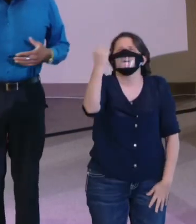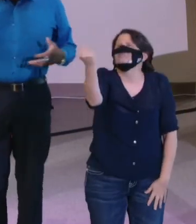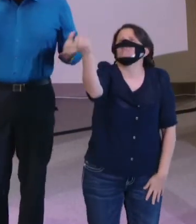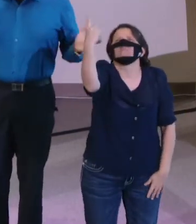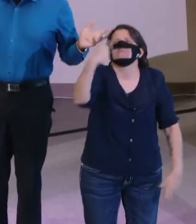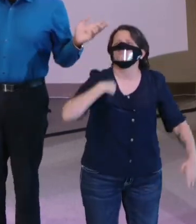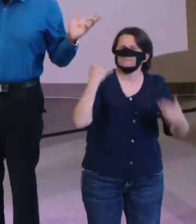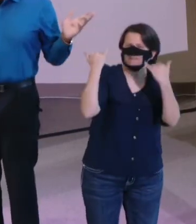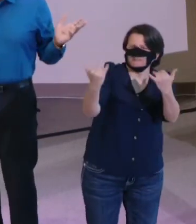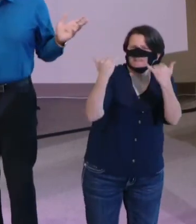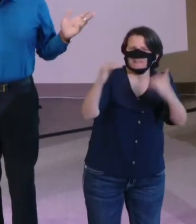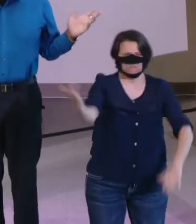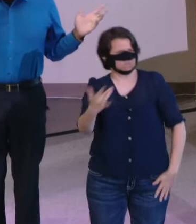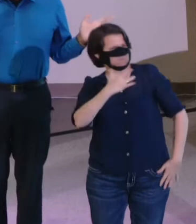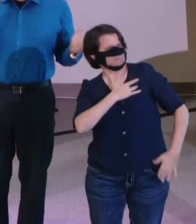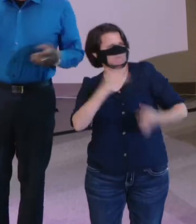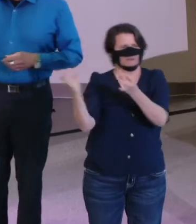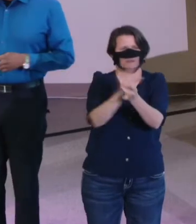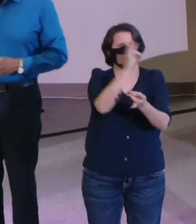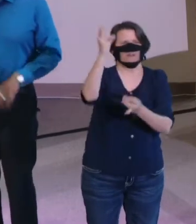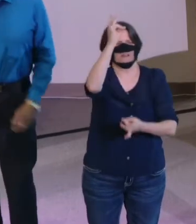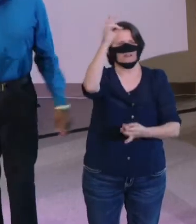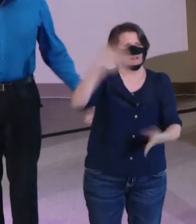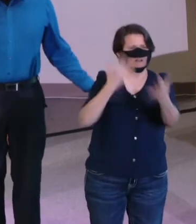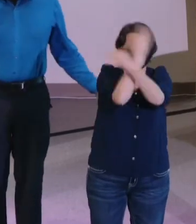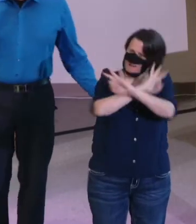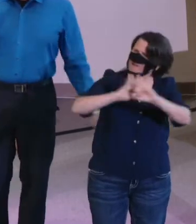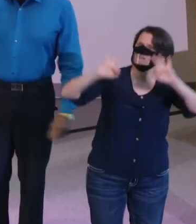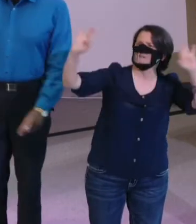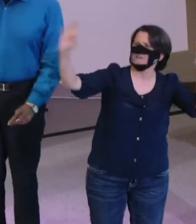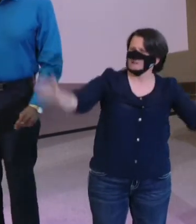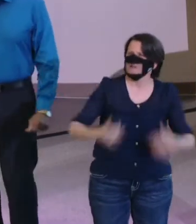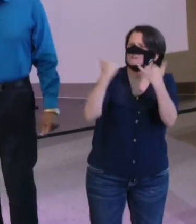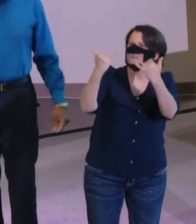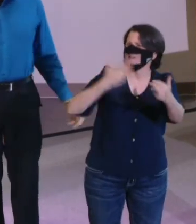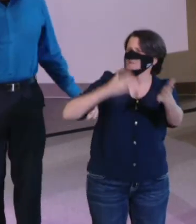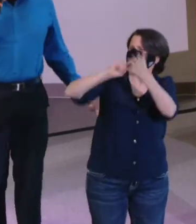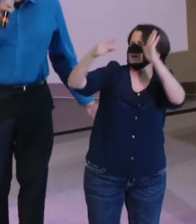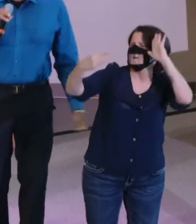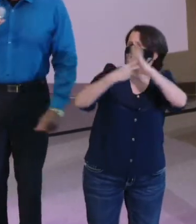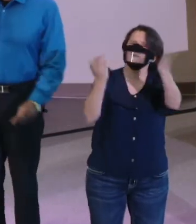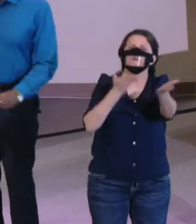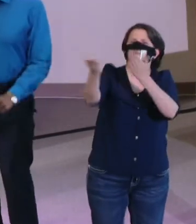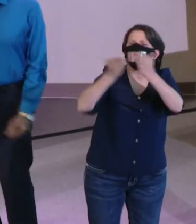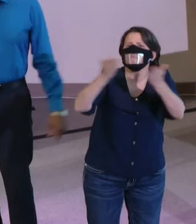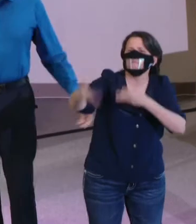I am free in the Spirit. Yes, I'm only here for God.